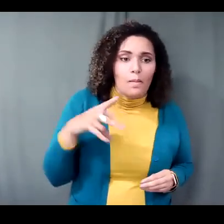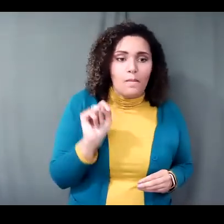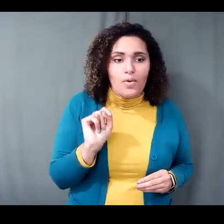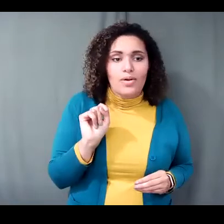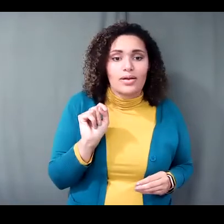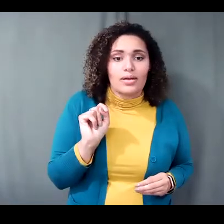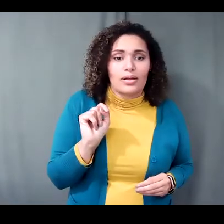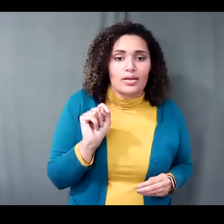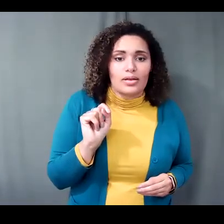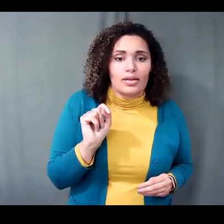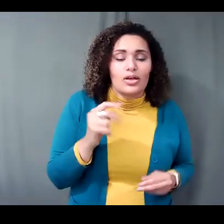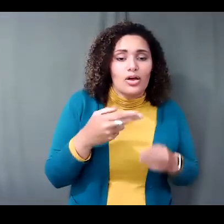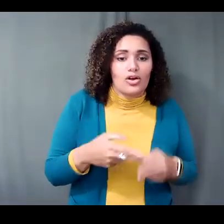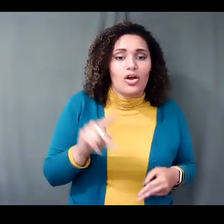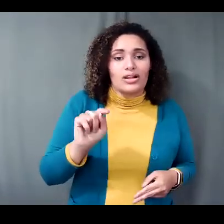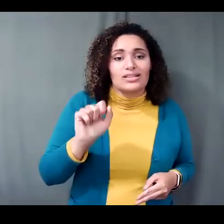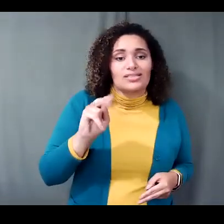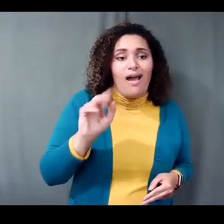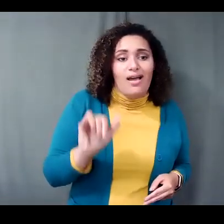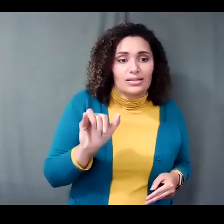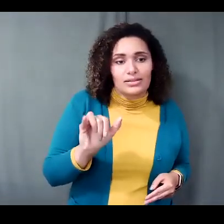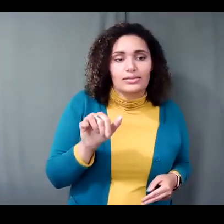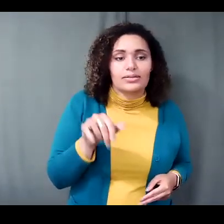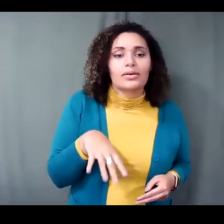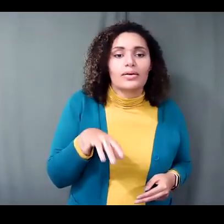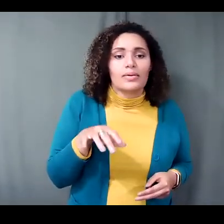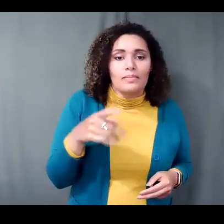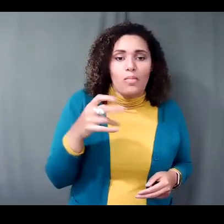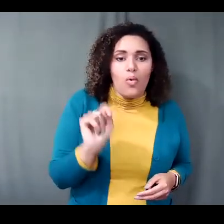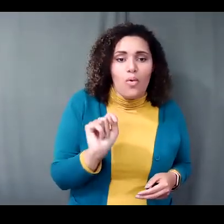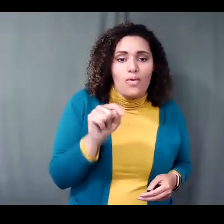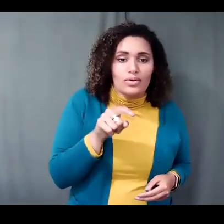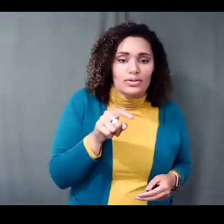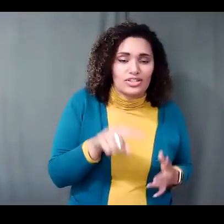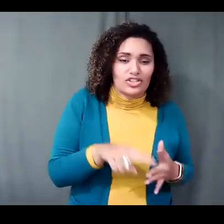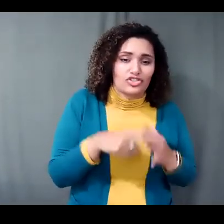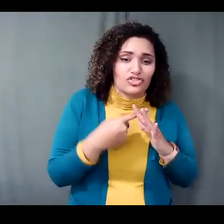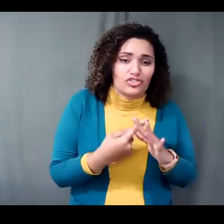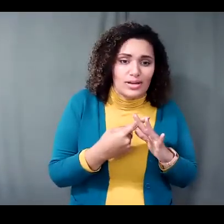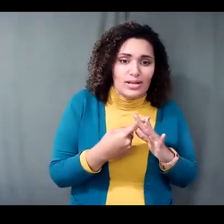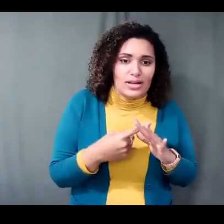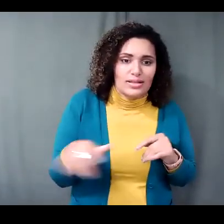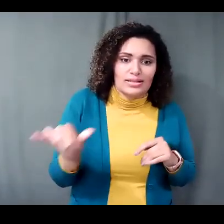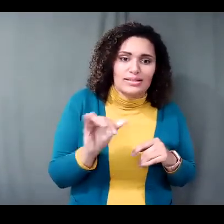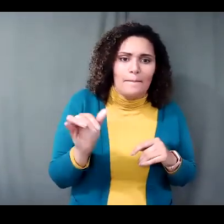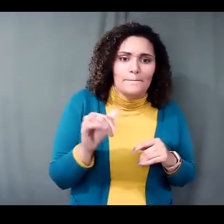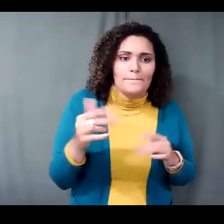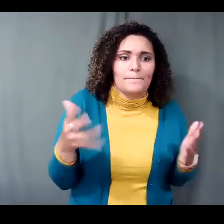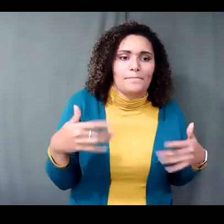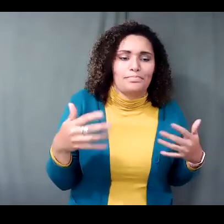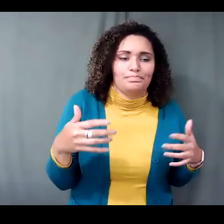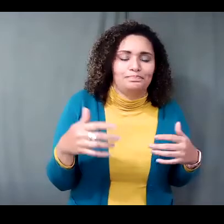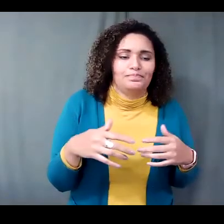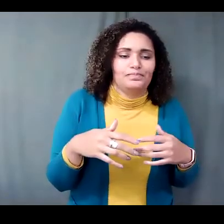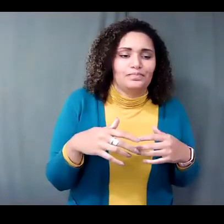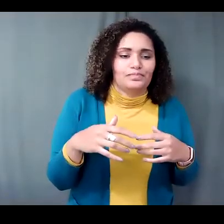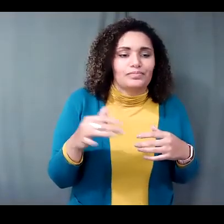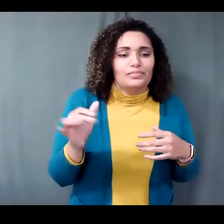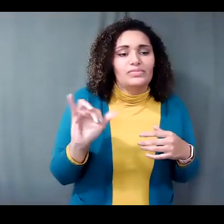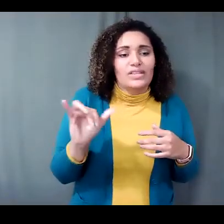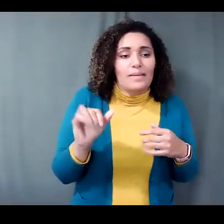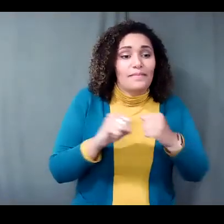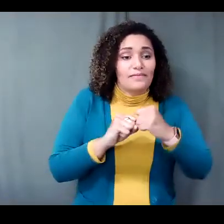stop the fermentation in the middle with the spirits. They usually use brandy, and the brandy has certain flavors. So a big